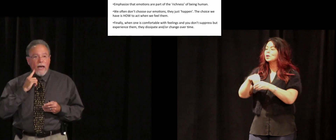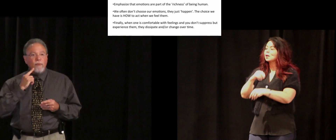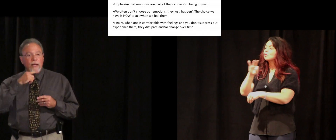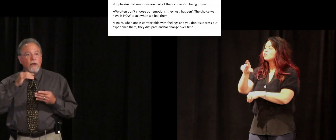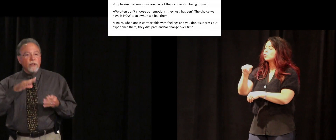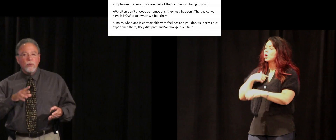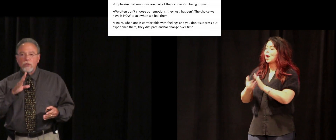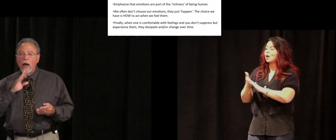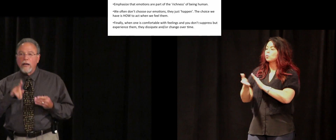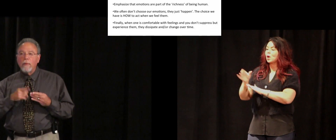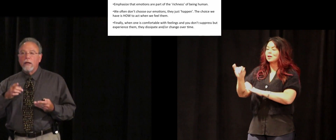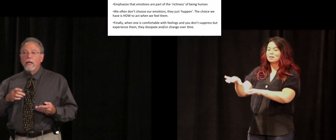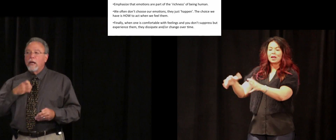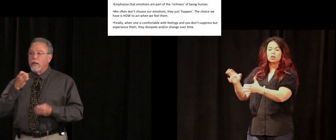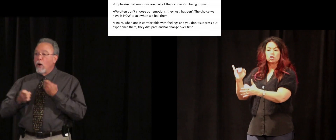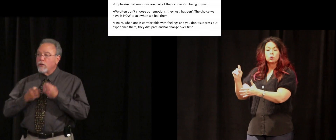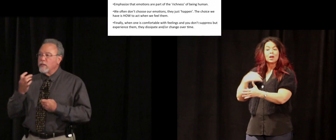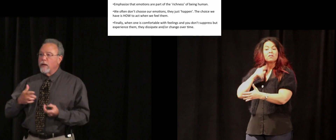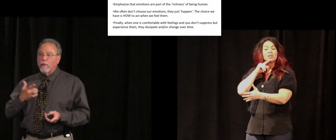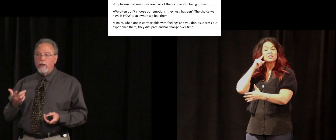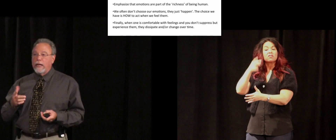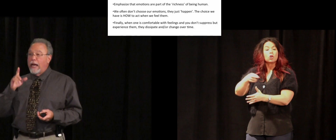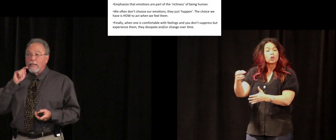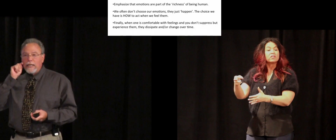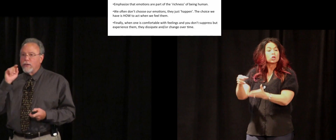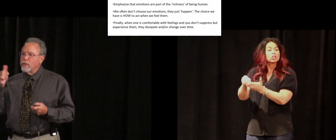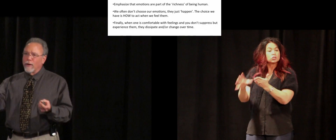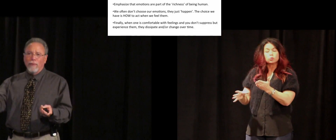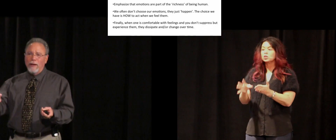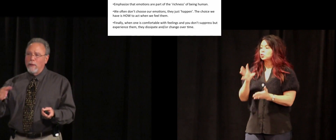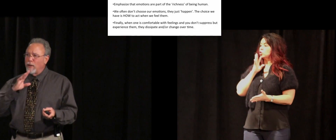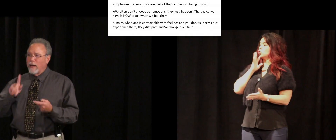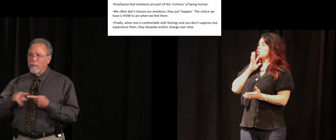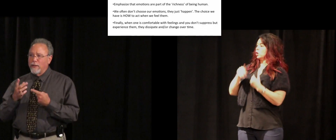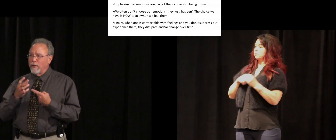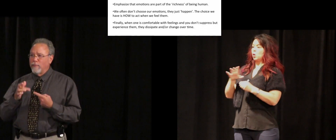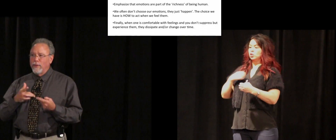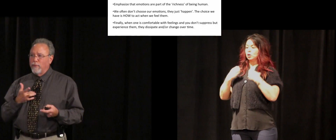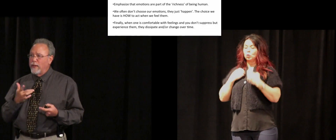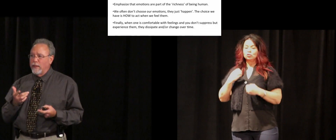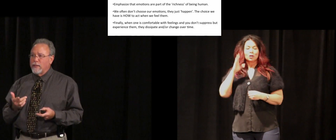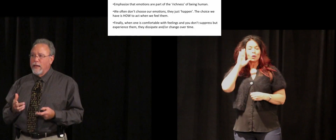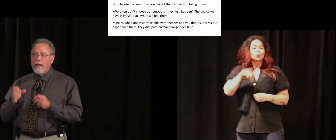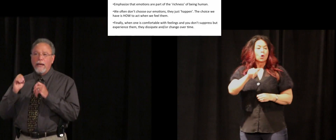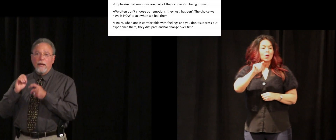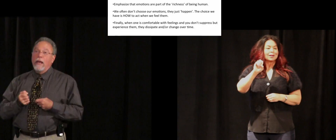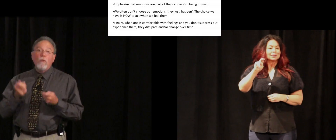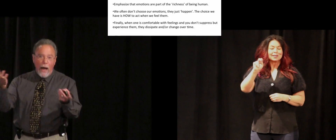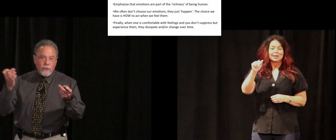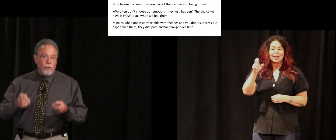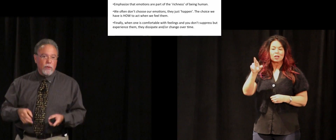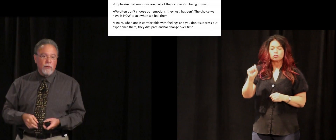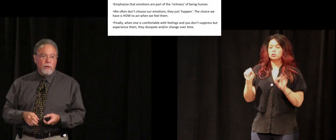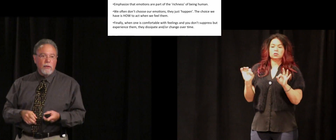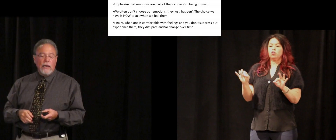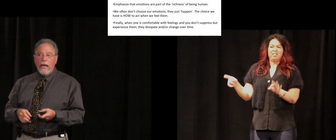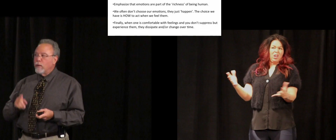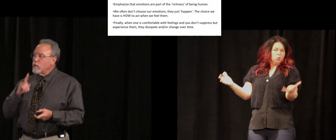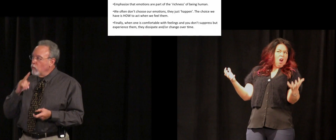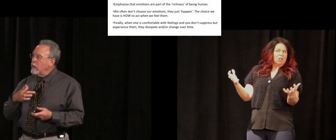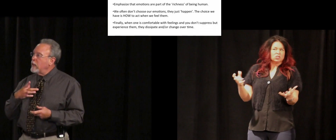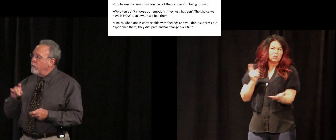interaction with a broad variety of people as much as possible. It doesn't matter the kind. I